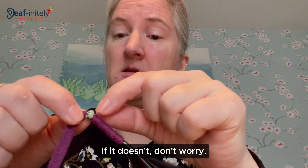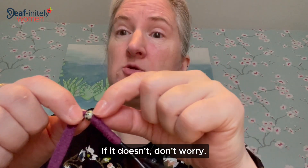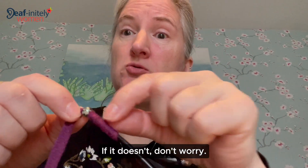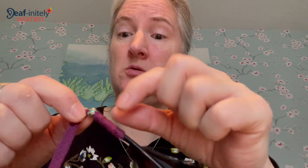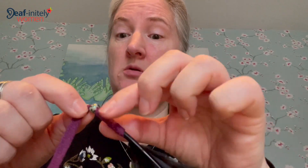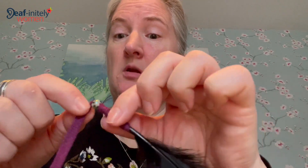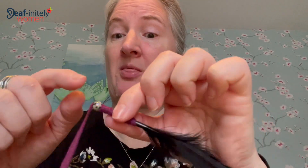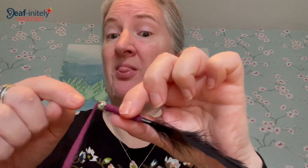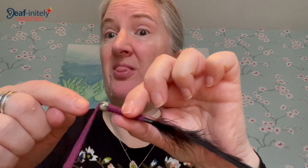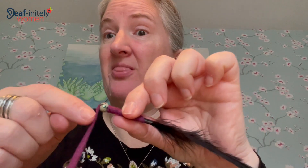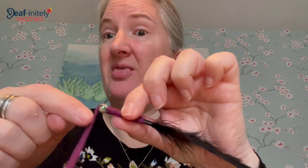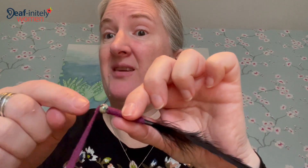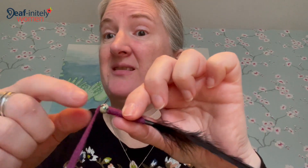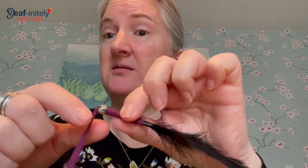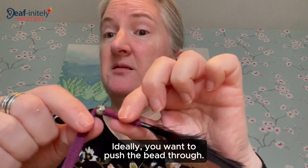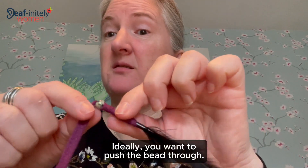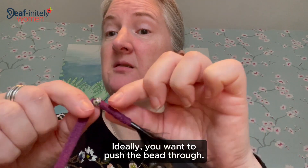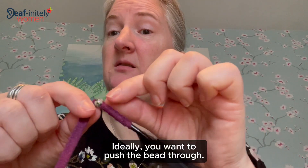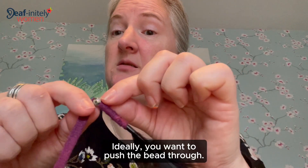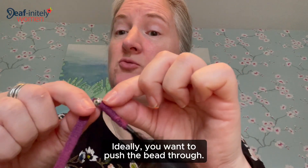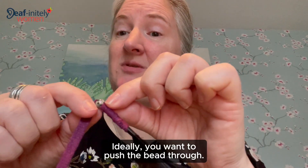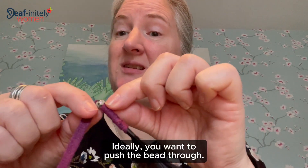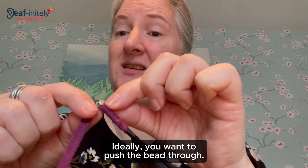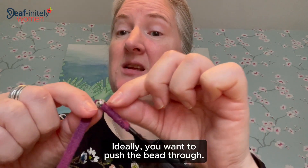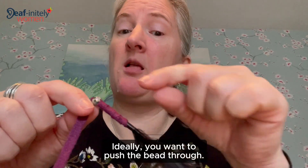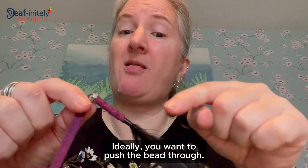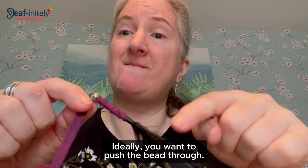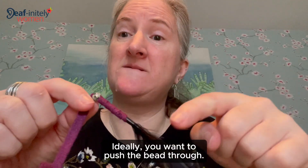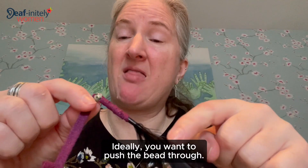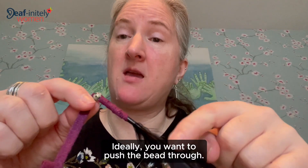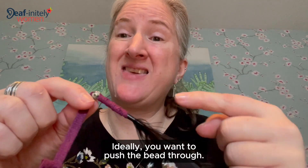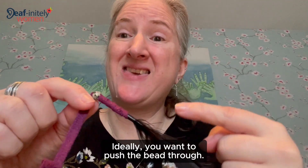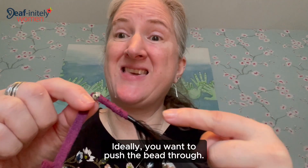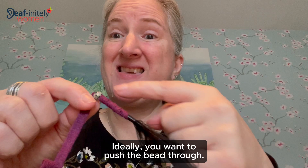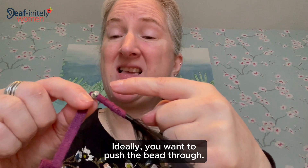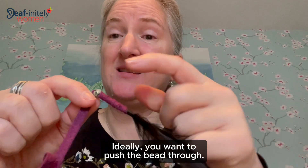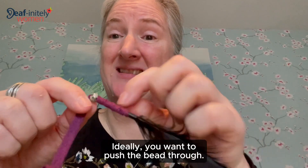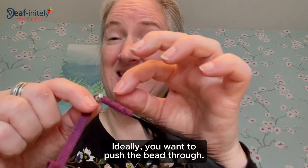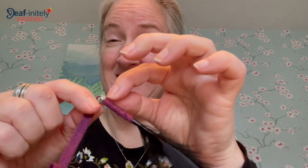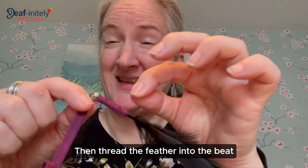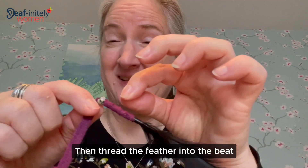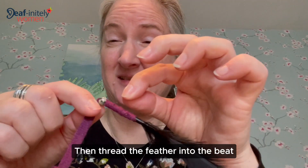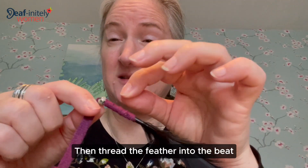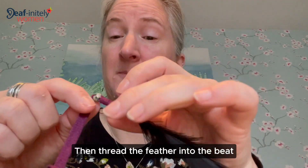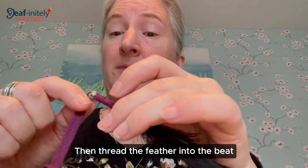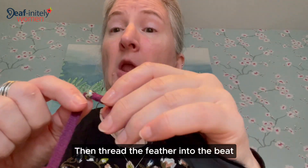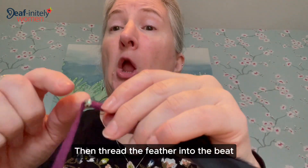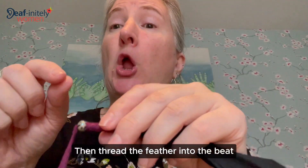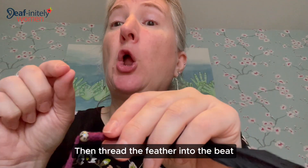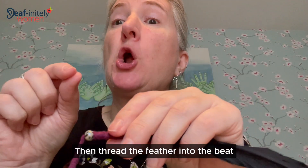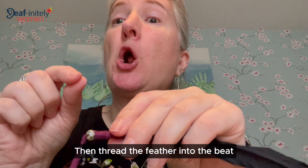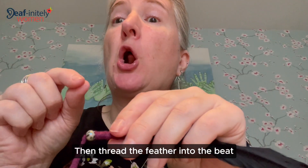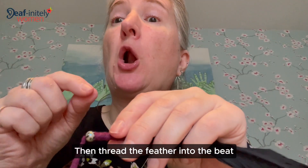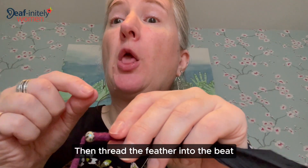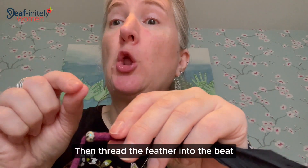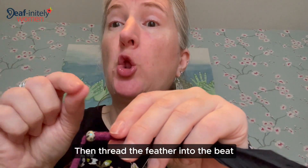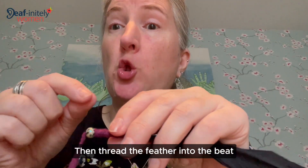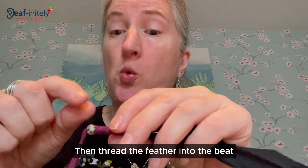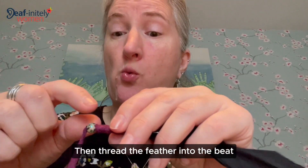worry. Ideally you want to push the bead through, then thread the feather into the